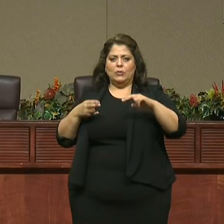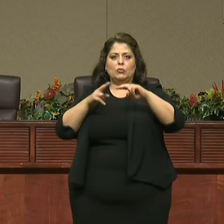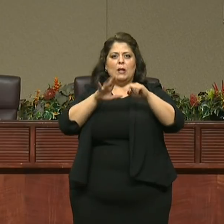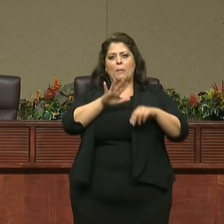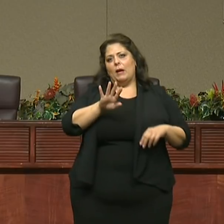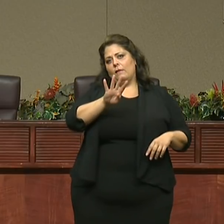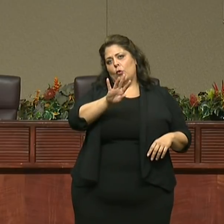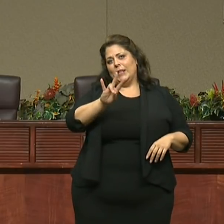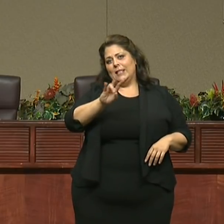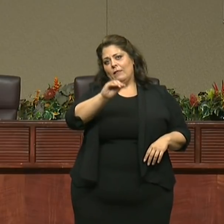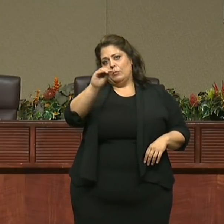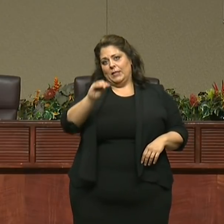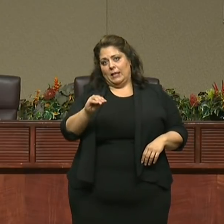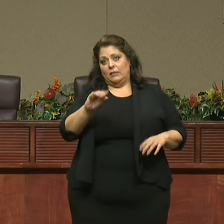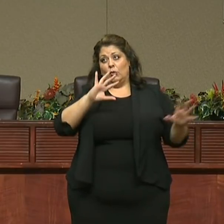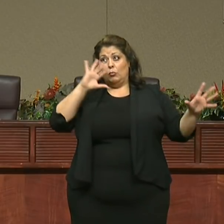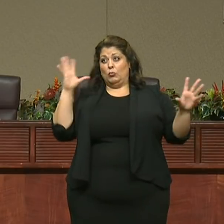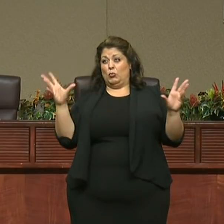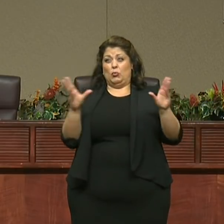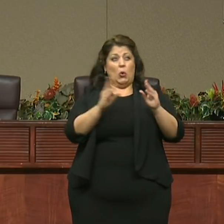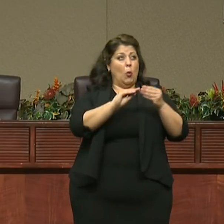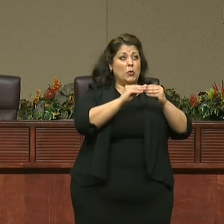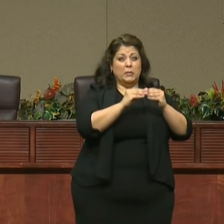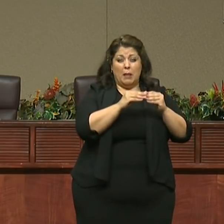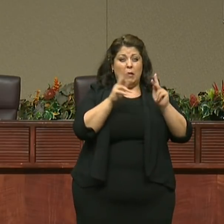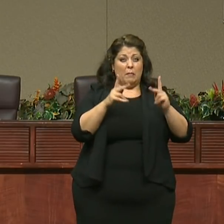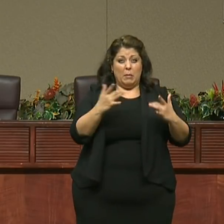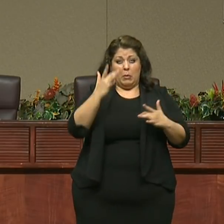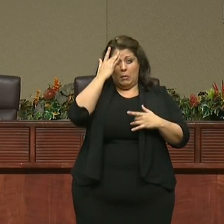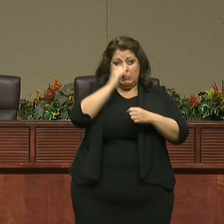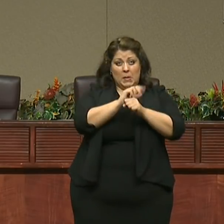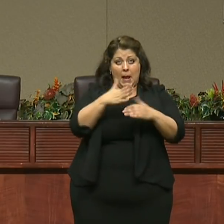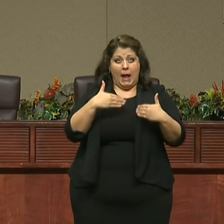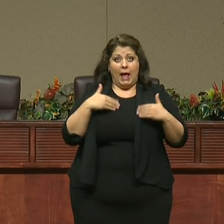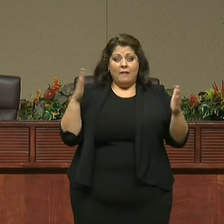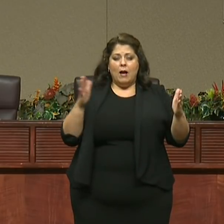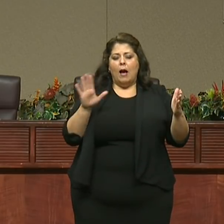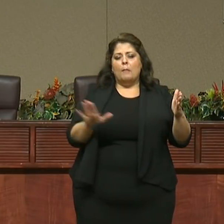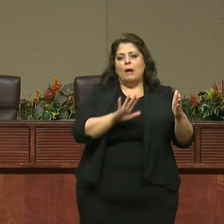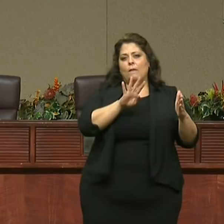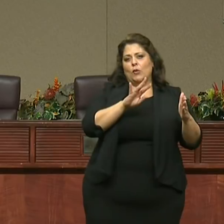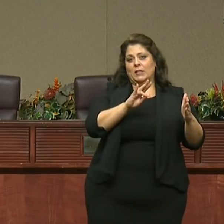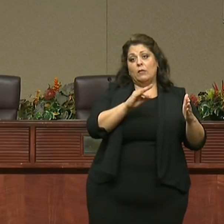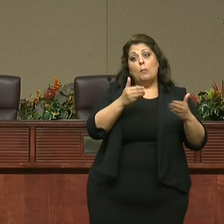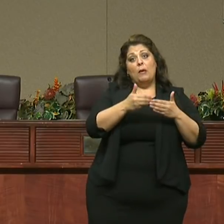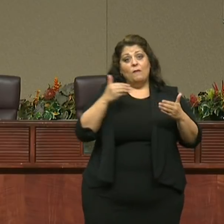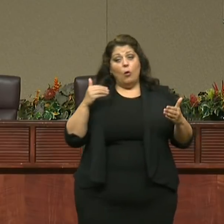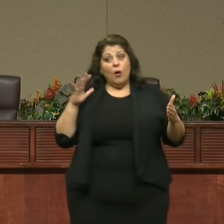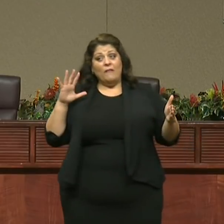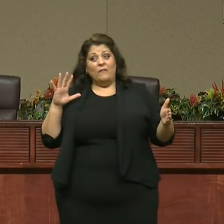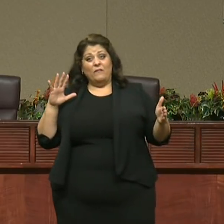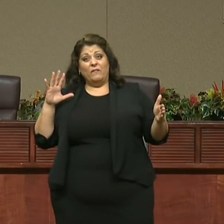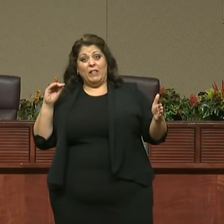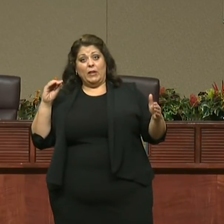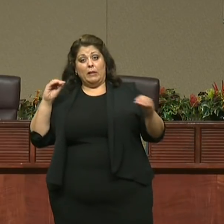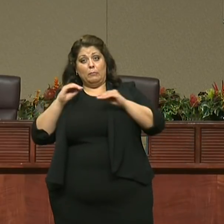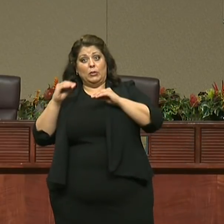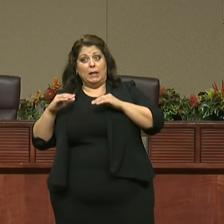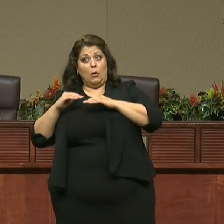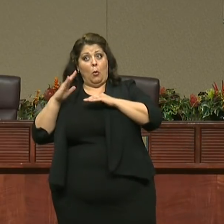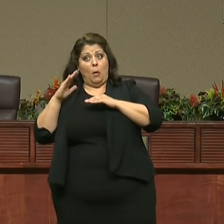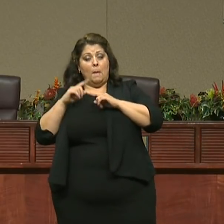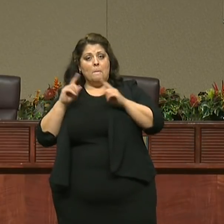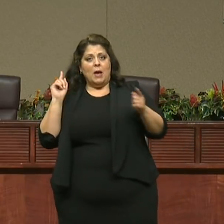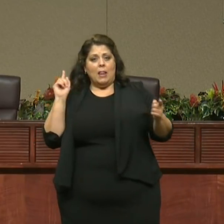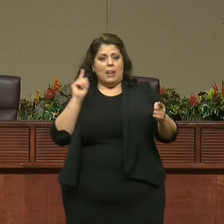47% of the total number of cases, and it used to be over 50%. So that is an indication that the pandemic may